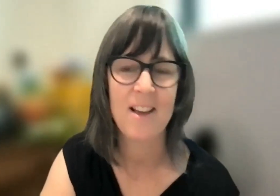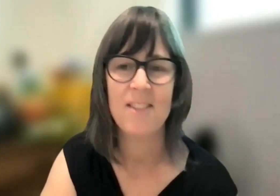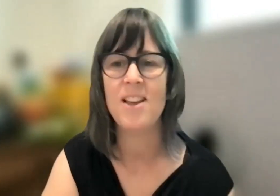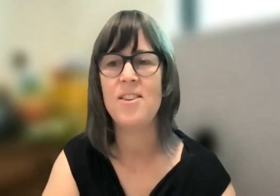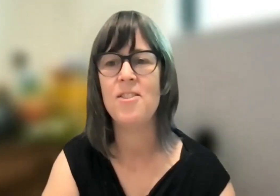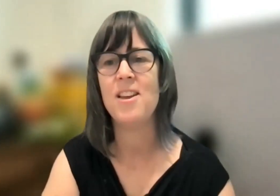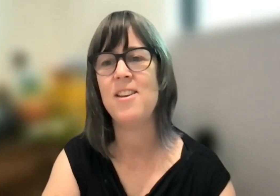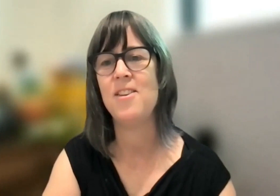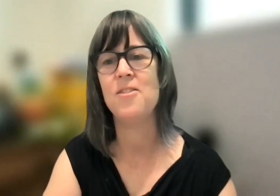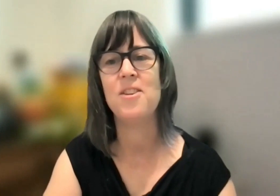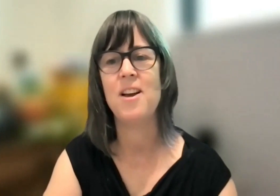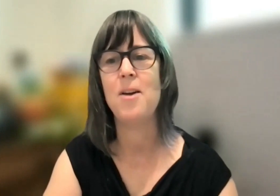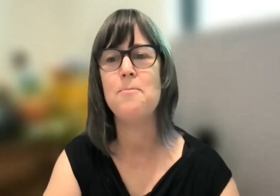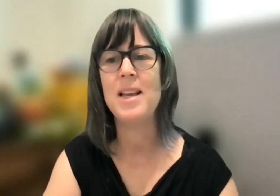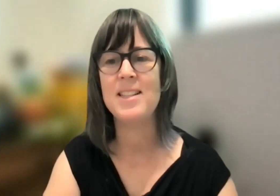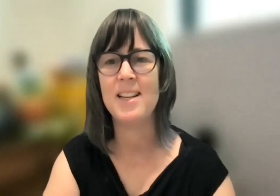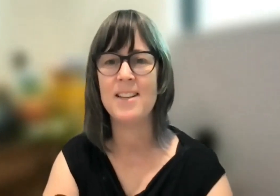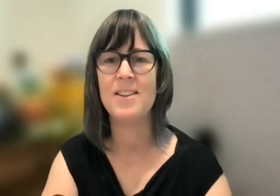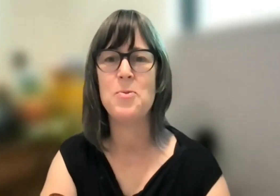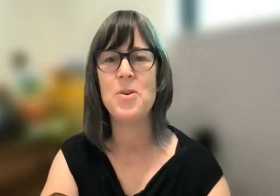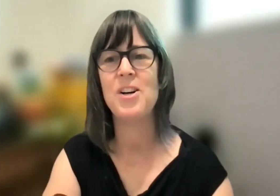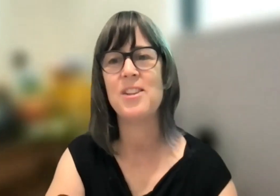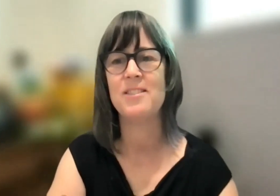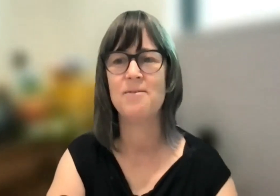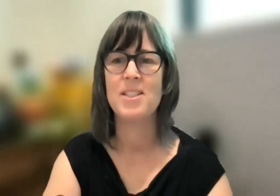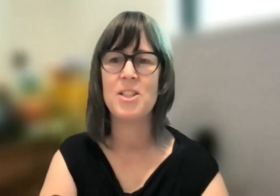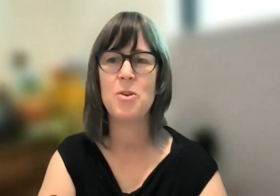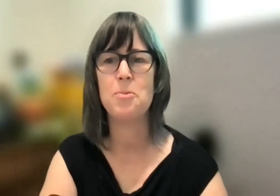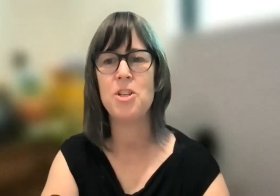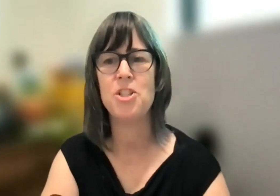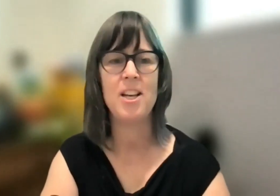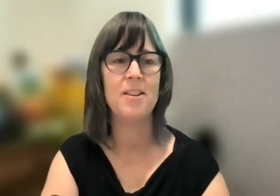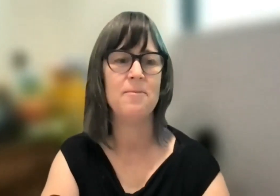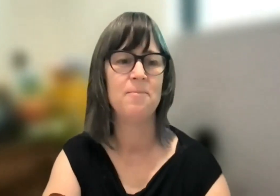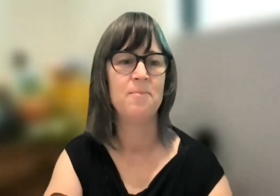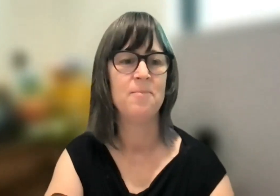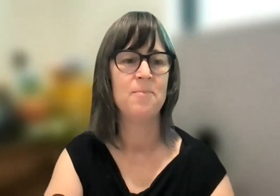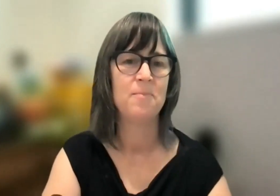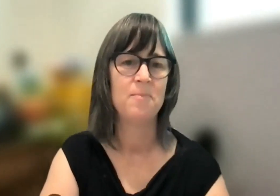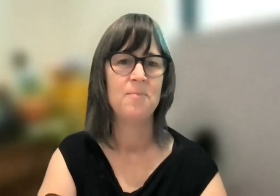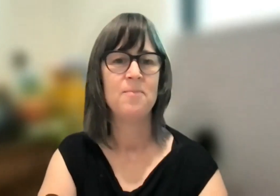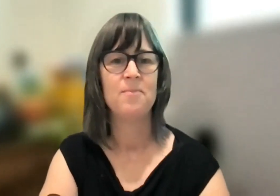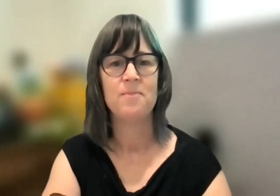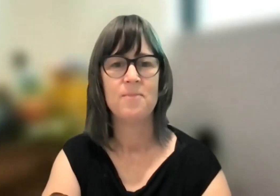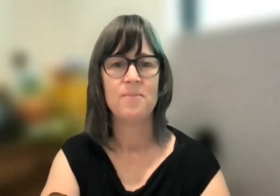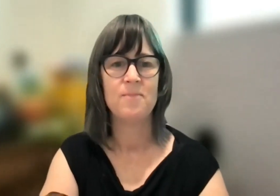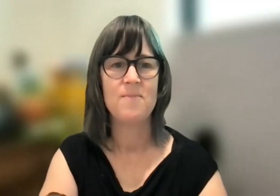that. Thank you. Amazing work. So appreciated.